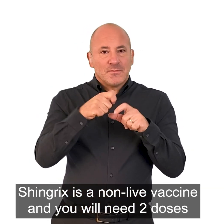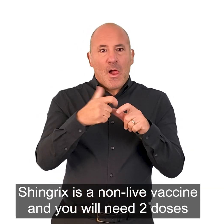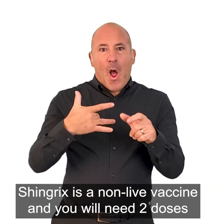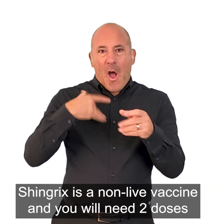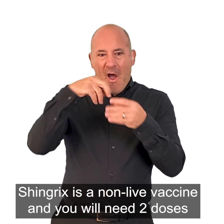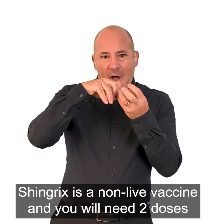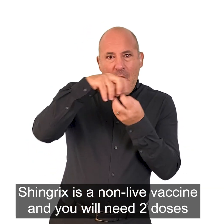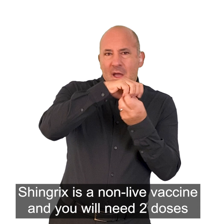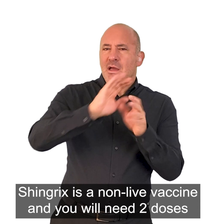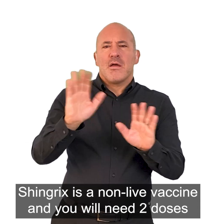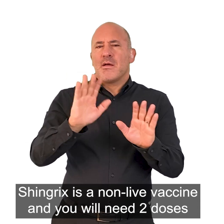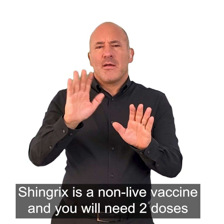you will need 2 doses